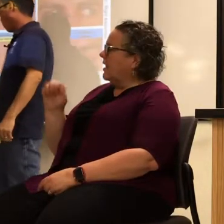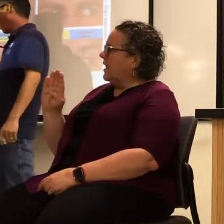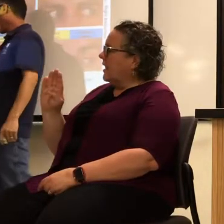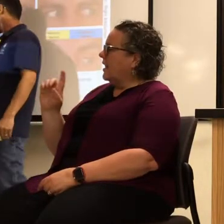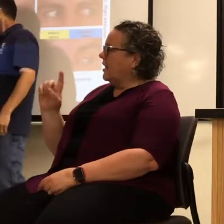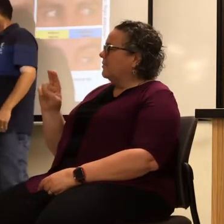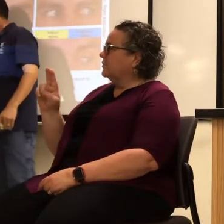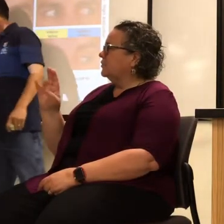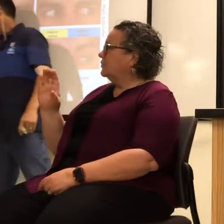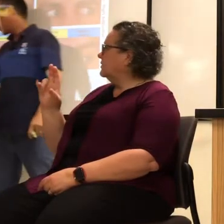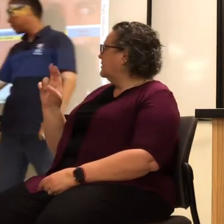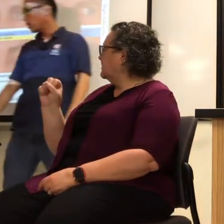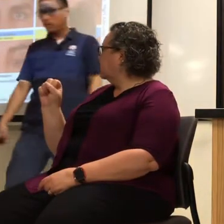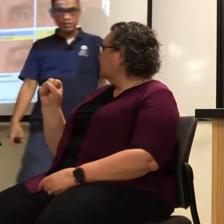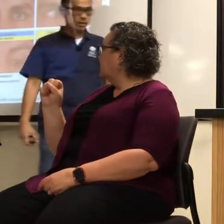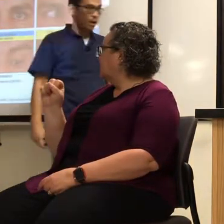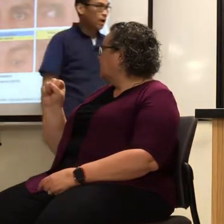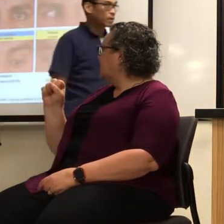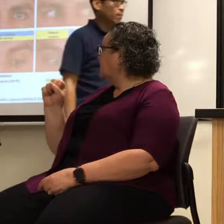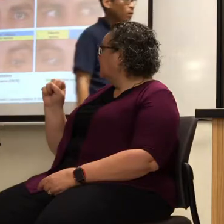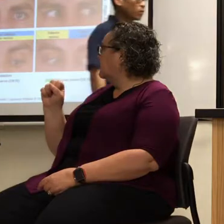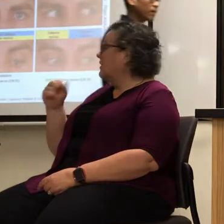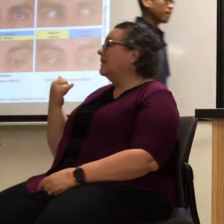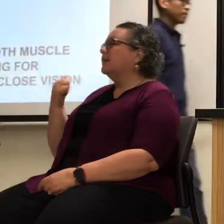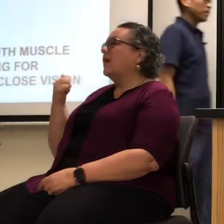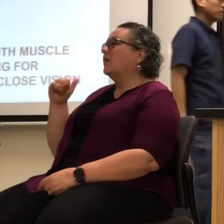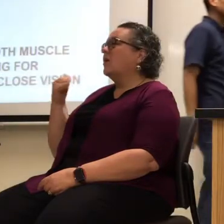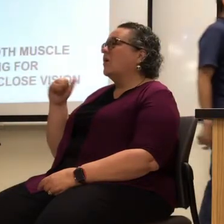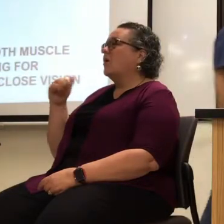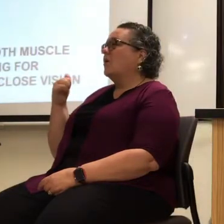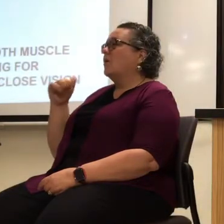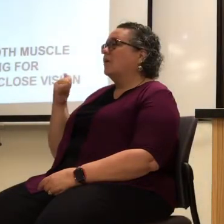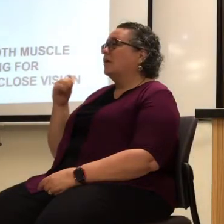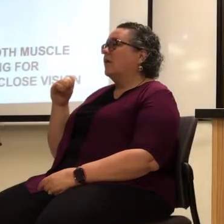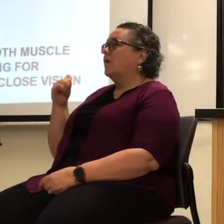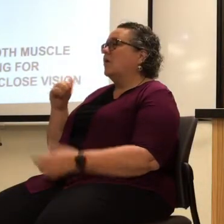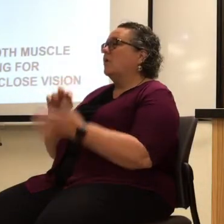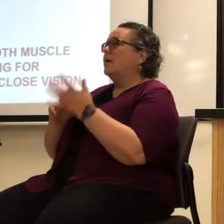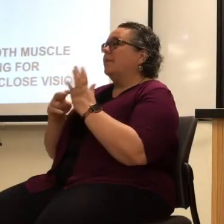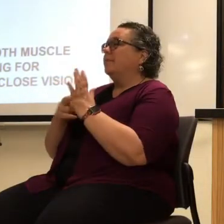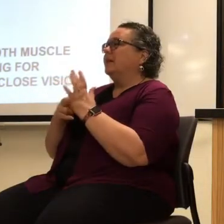Blue is trochlear. And yellow is oculomotor for that figure.